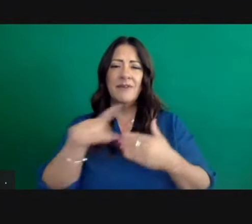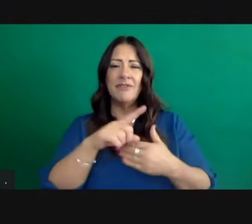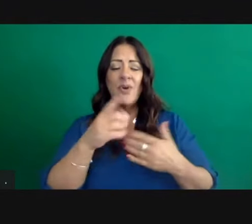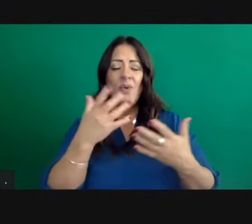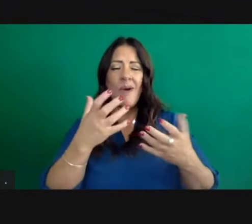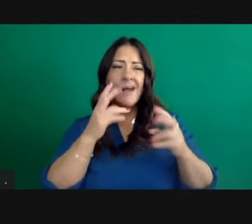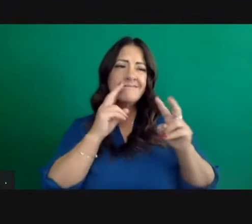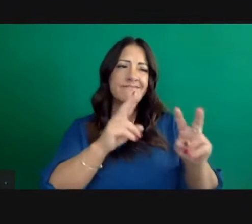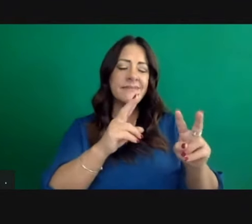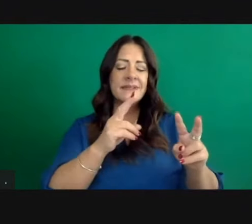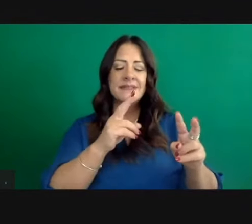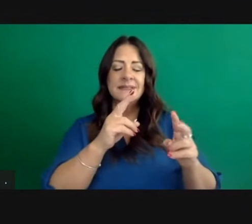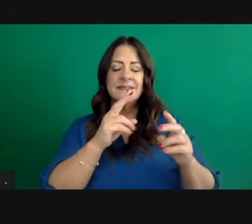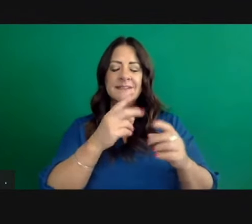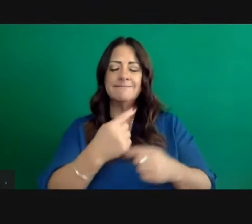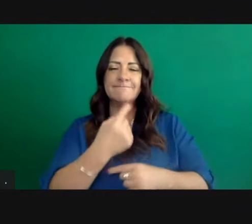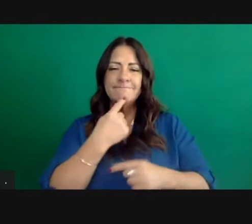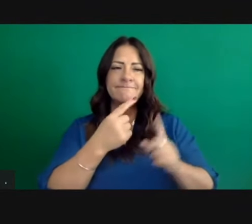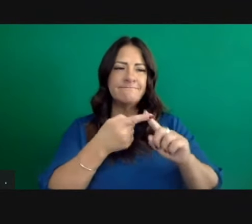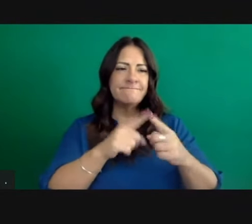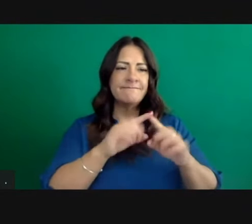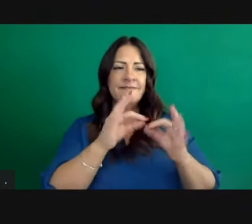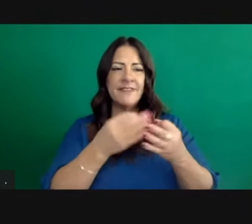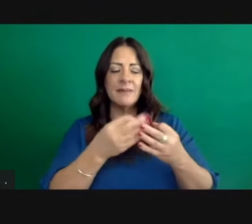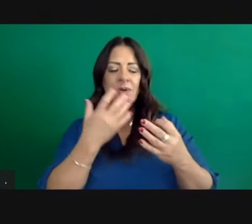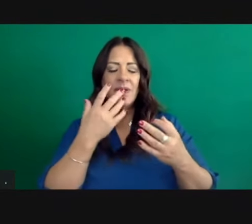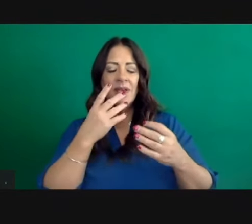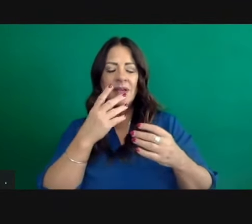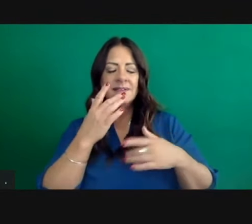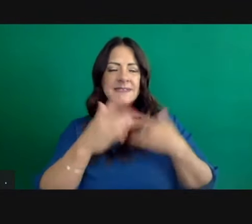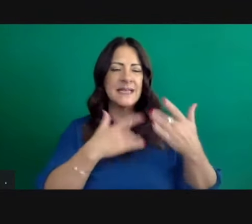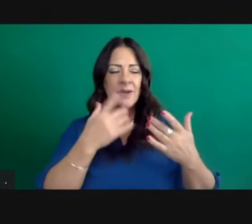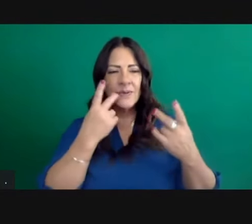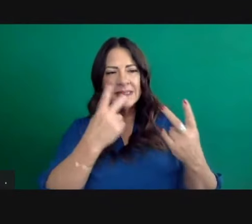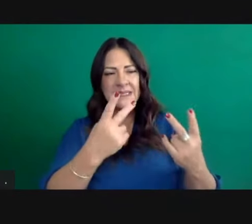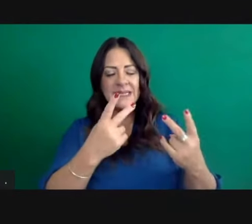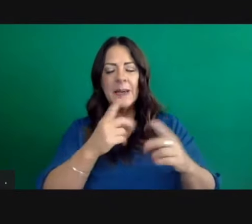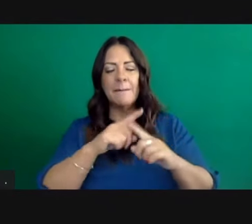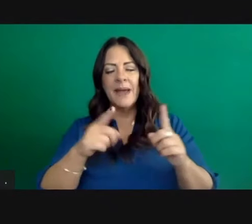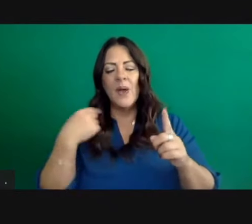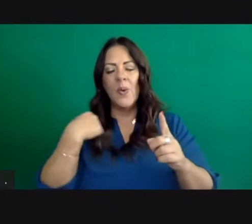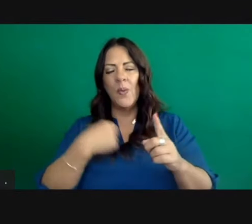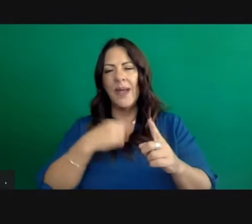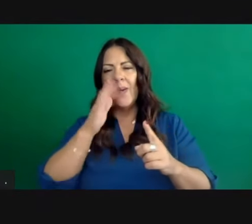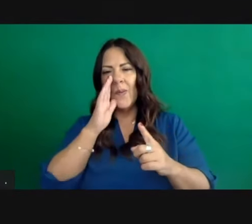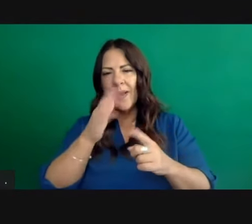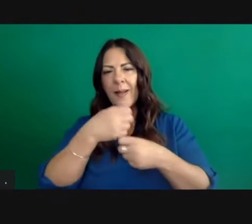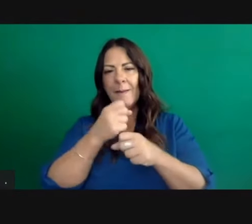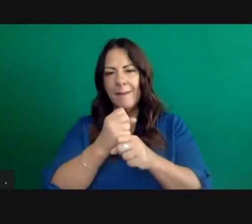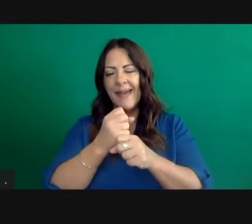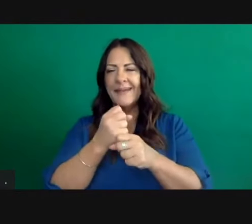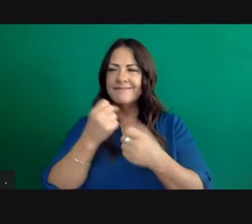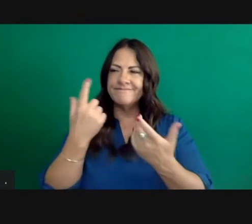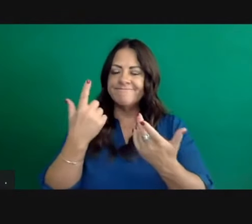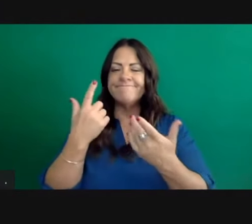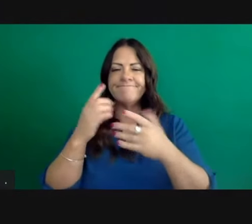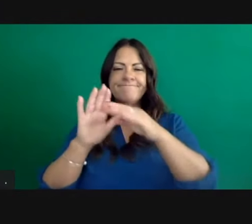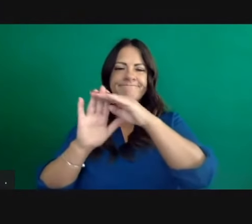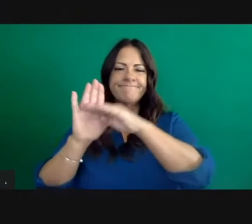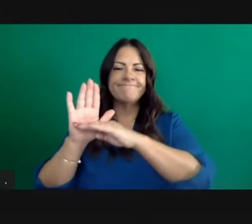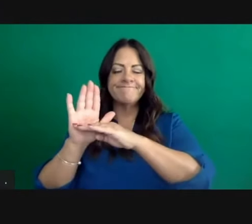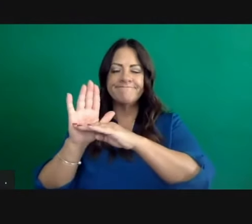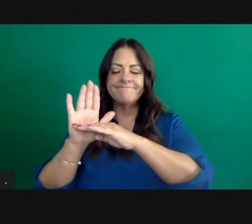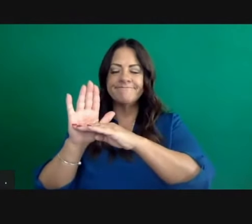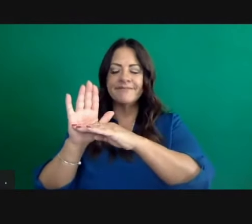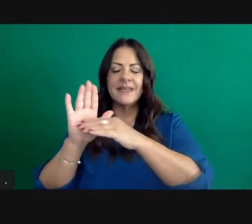So that's coming very, very soon. We have to put some final touches on it, but we wanted to make sure that it's certainly